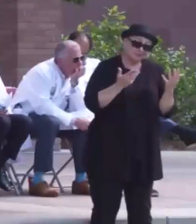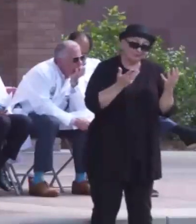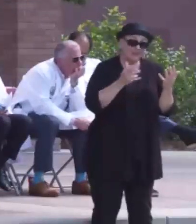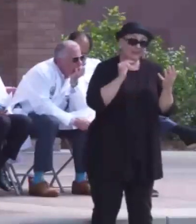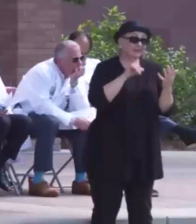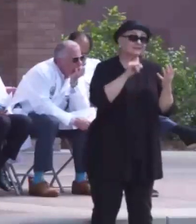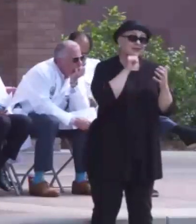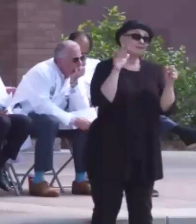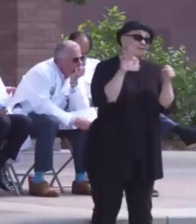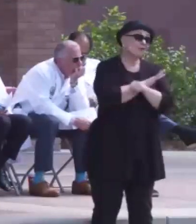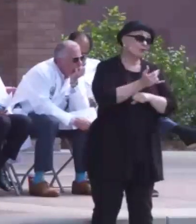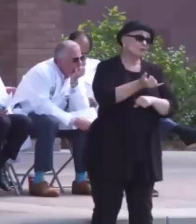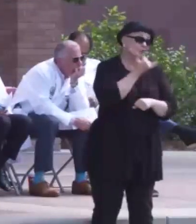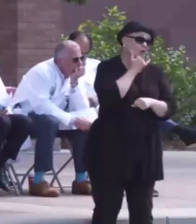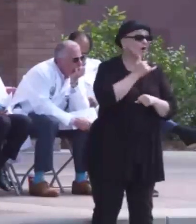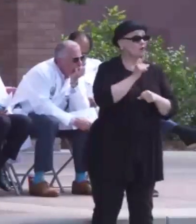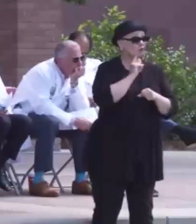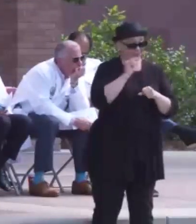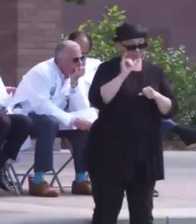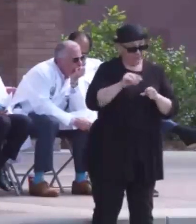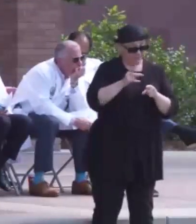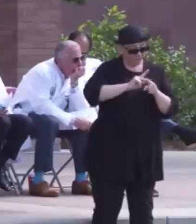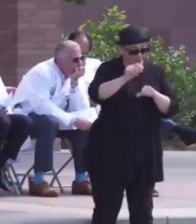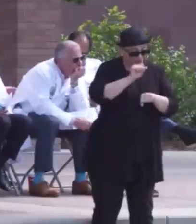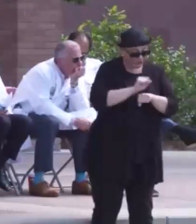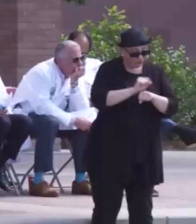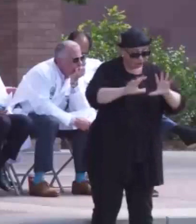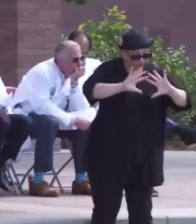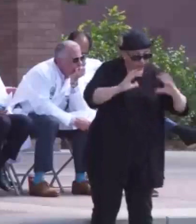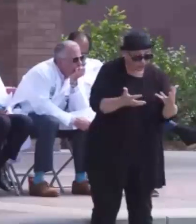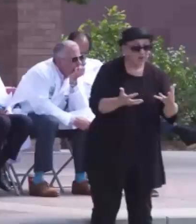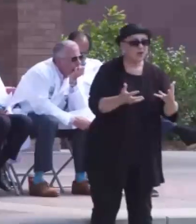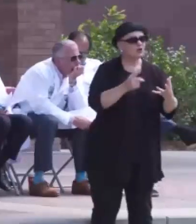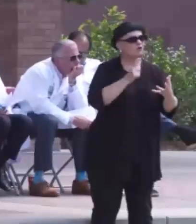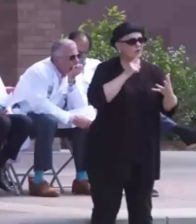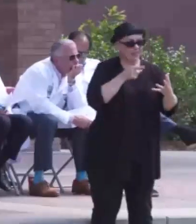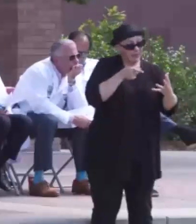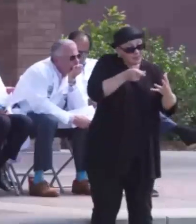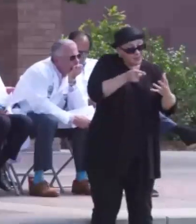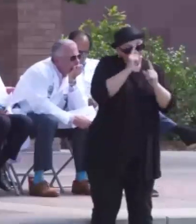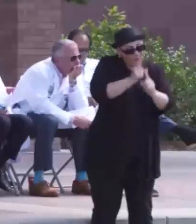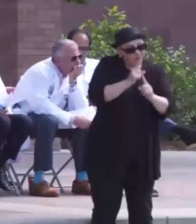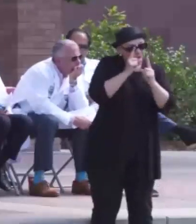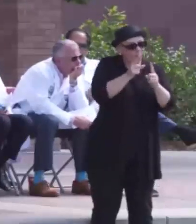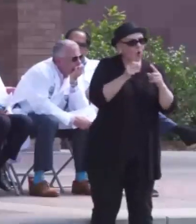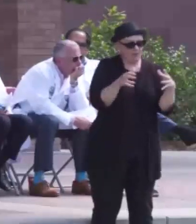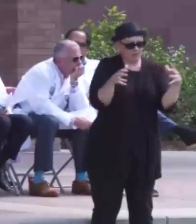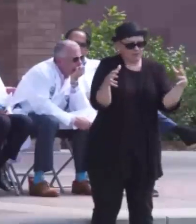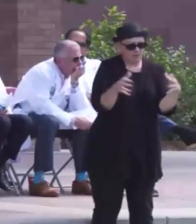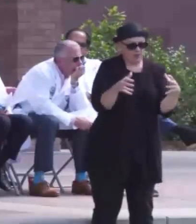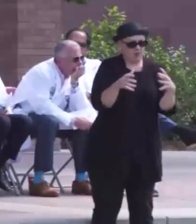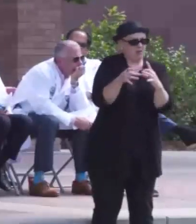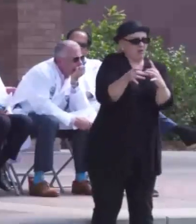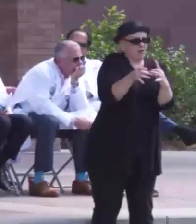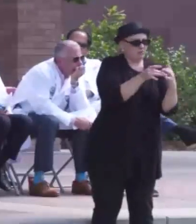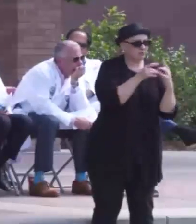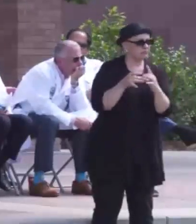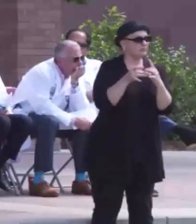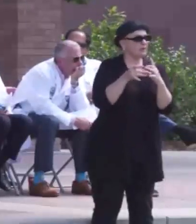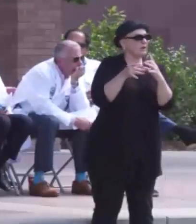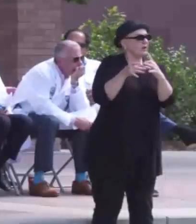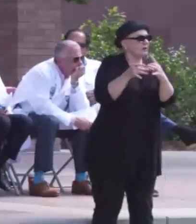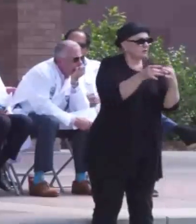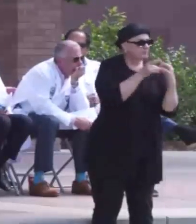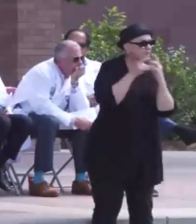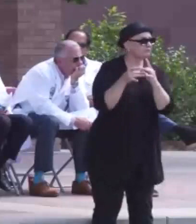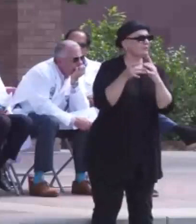Sustaining a profession is about sustaining a cohesive group. It's about setting and enforcing standards,